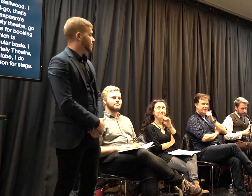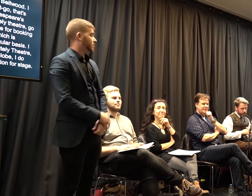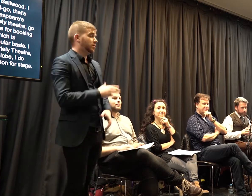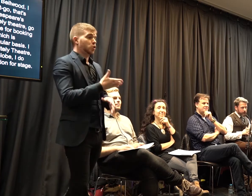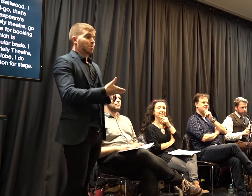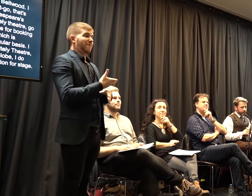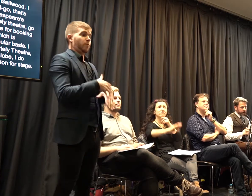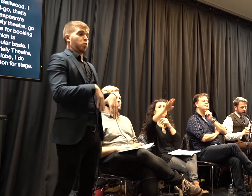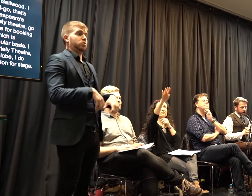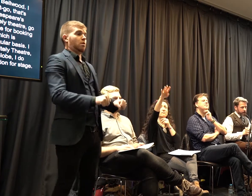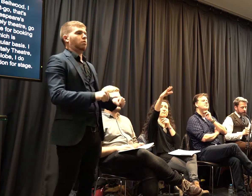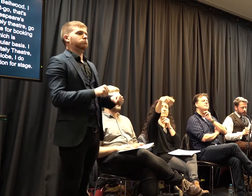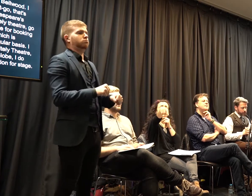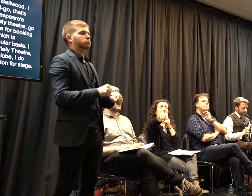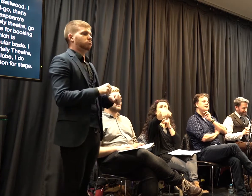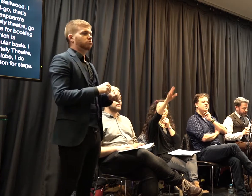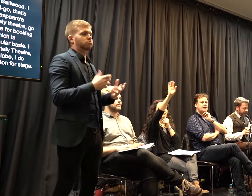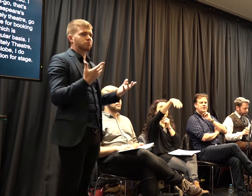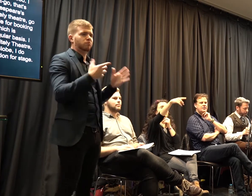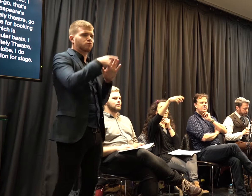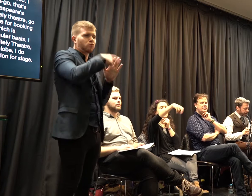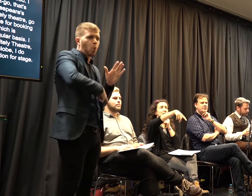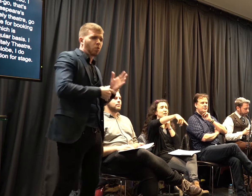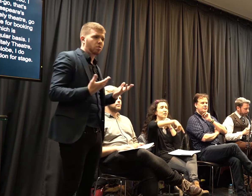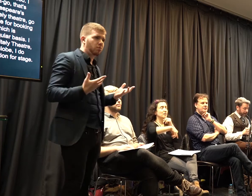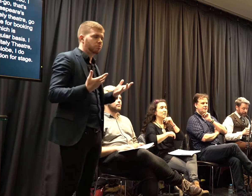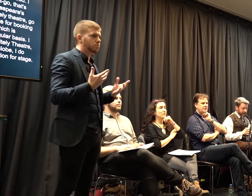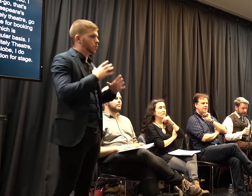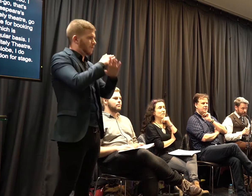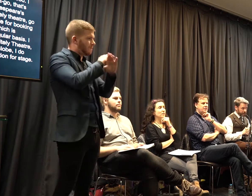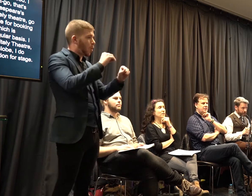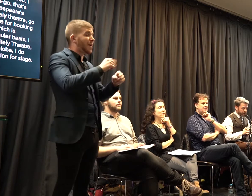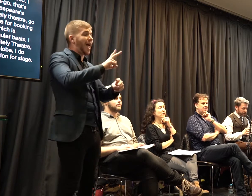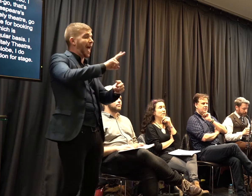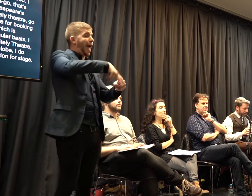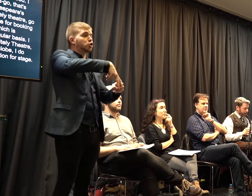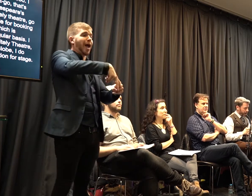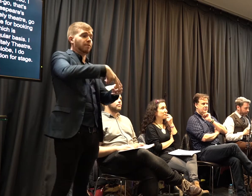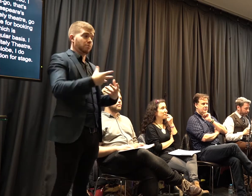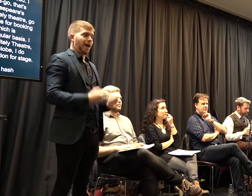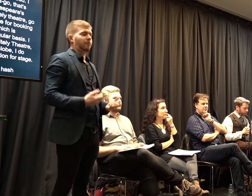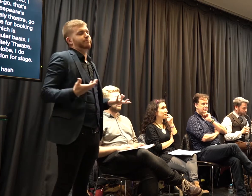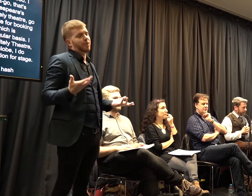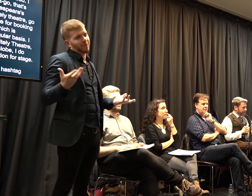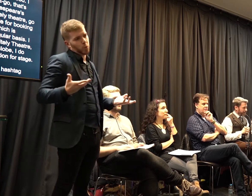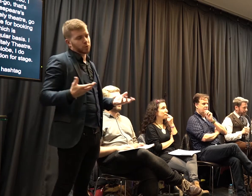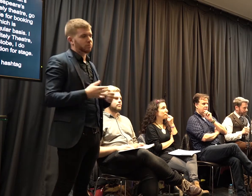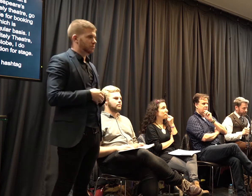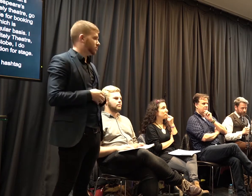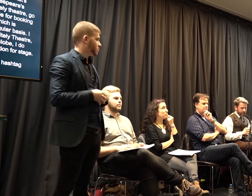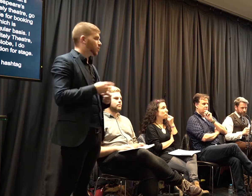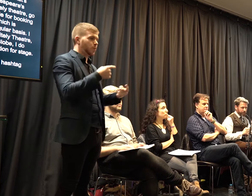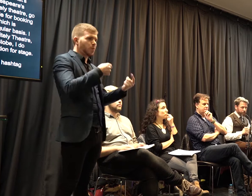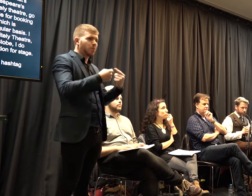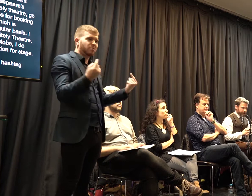Just before we get going, a couple of housekeeping notes. There is a hashtag, obviously. We've all been to